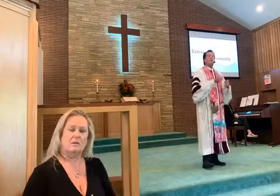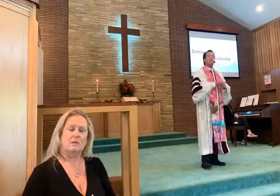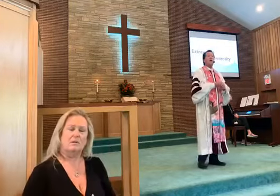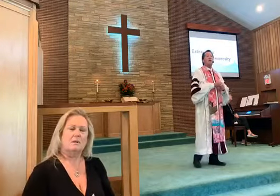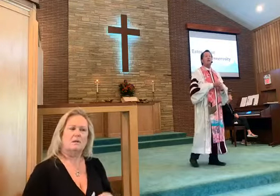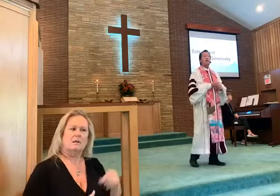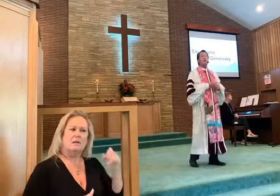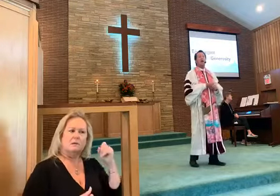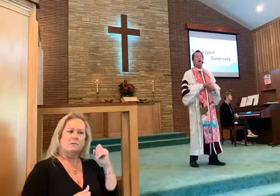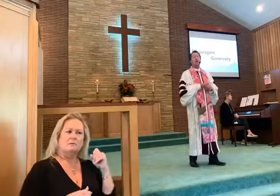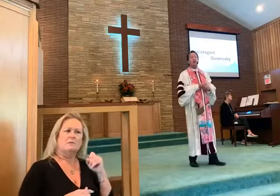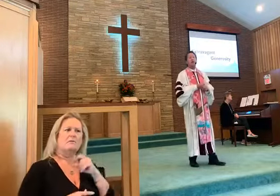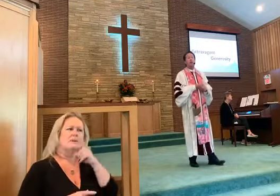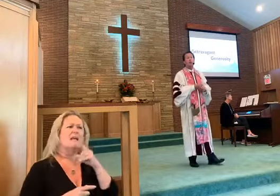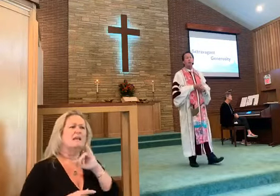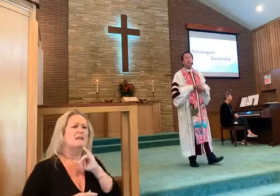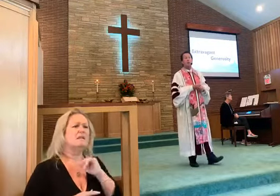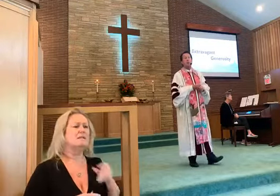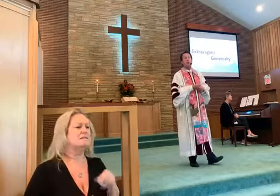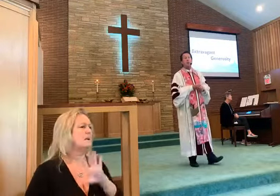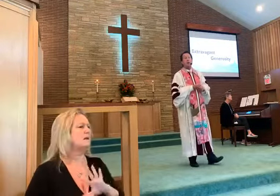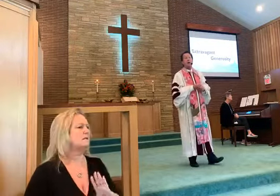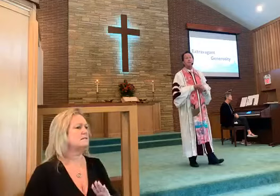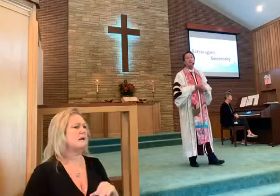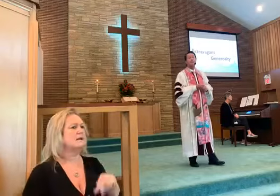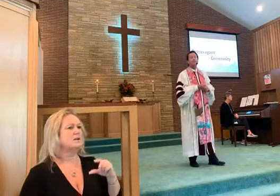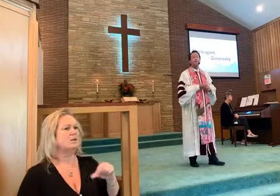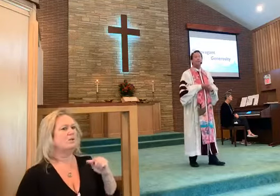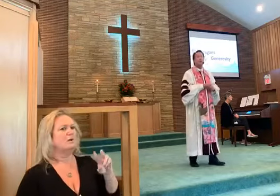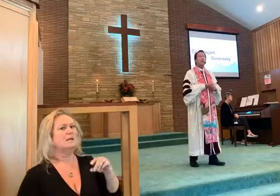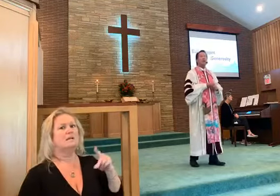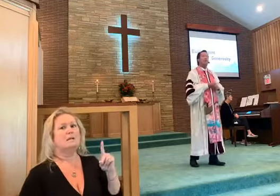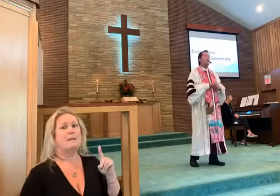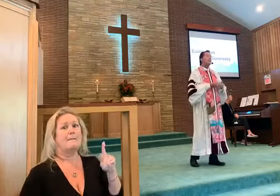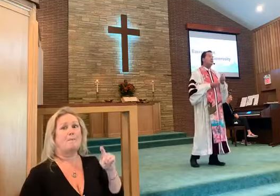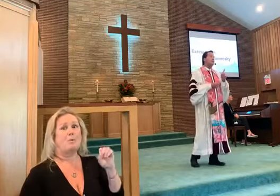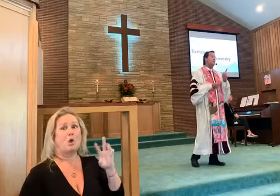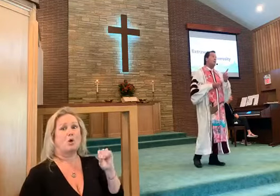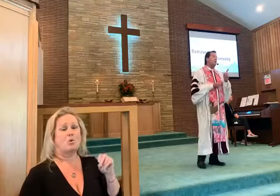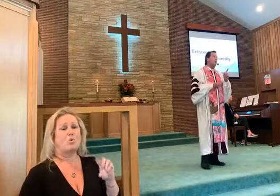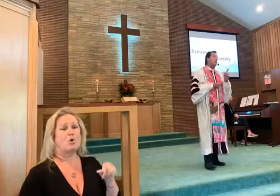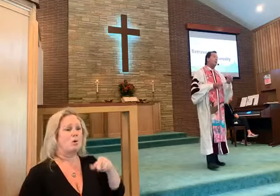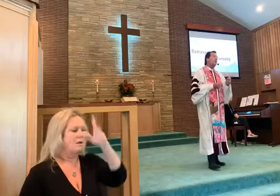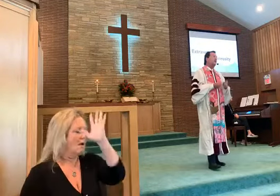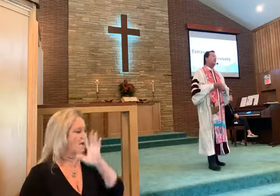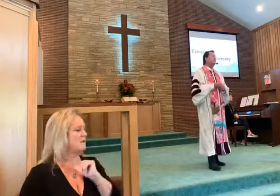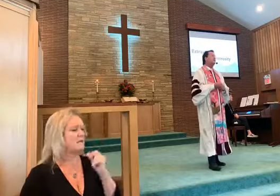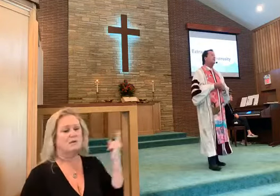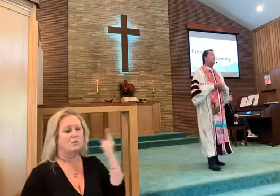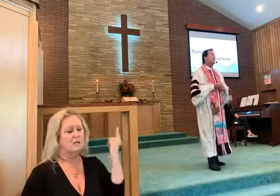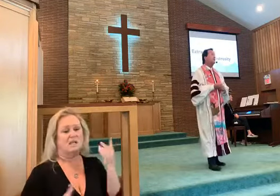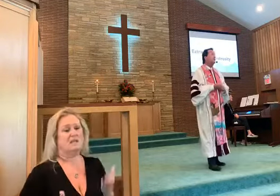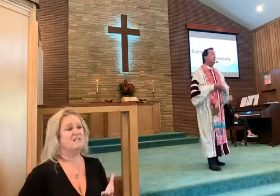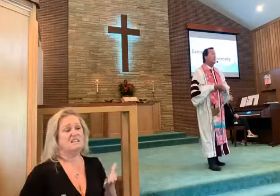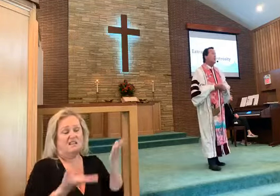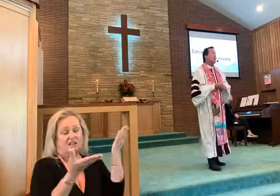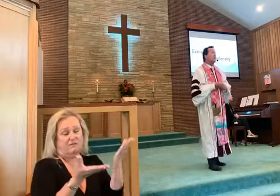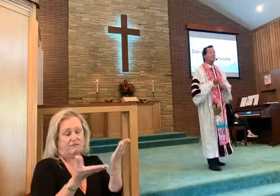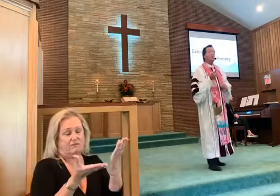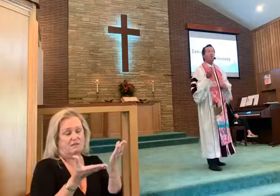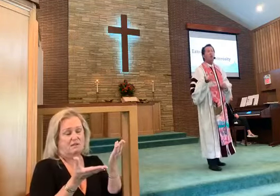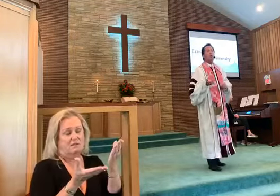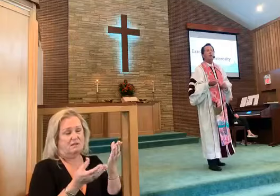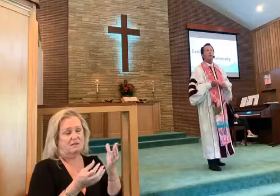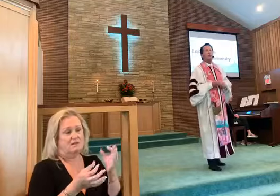But you see, the reality is God is not a quid pro quo God. God doesn't only give